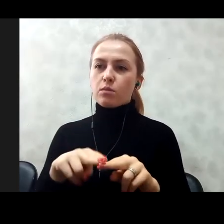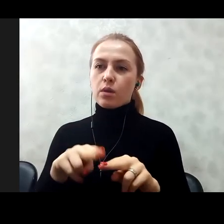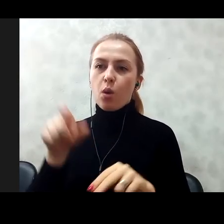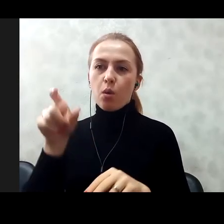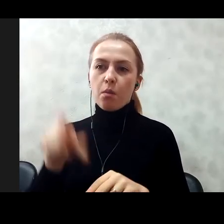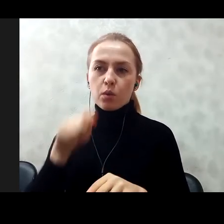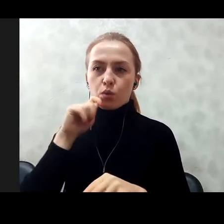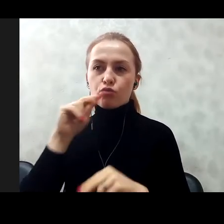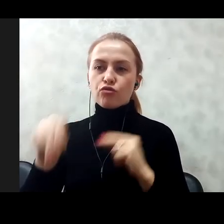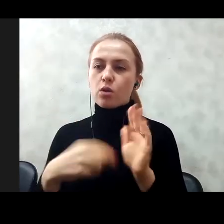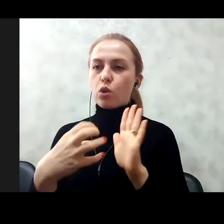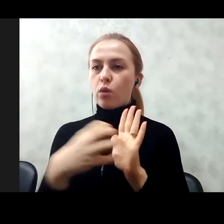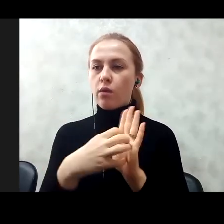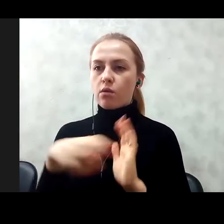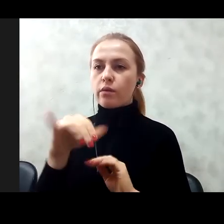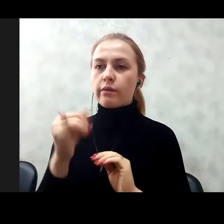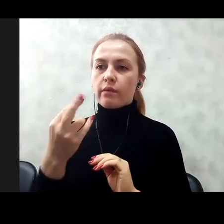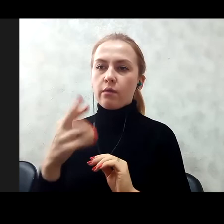the